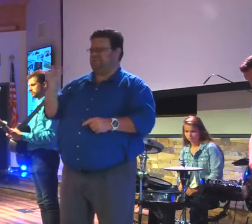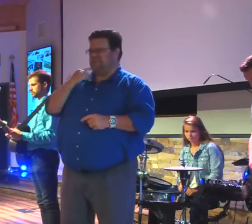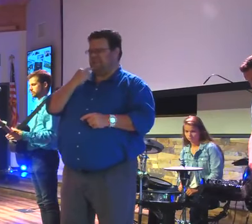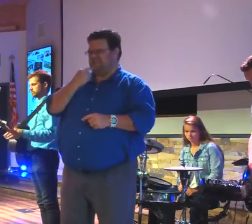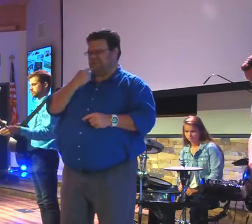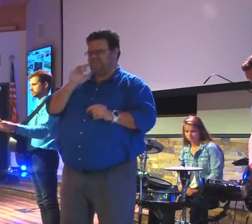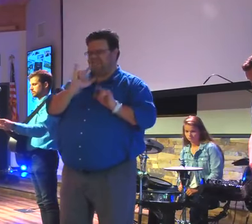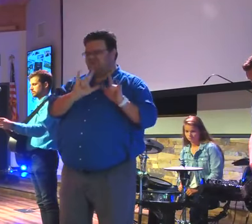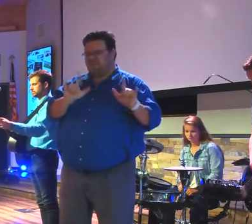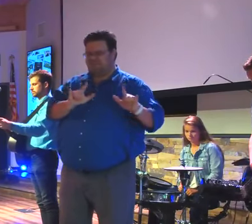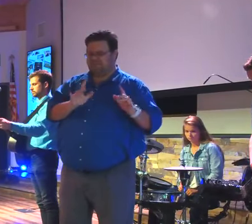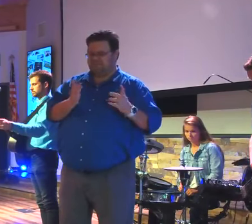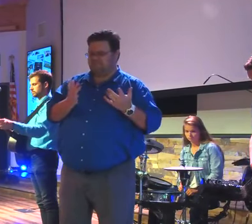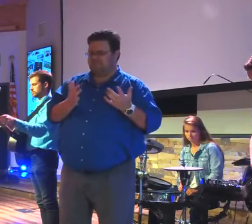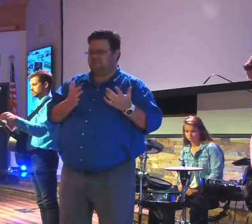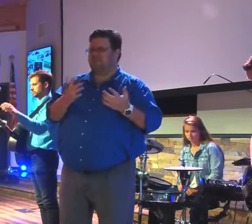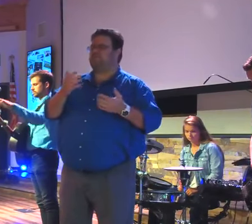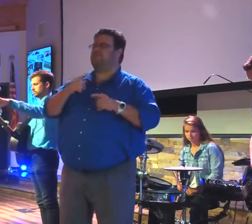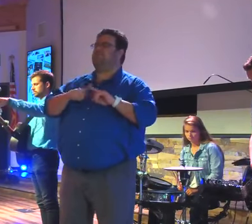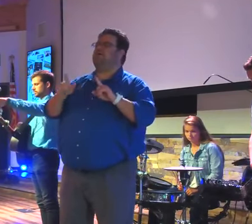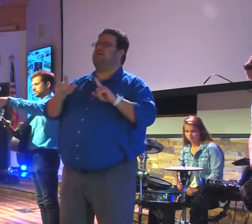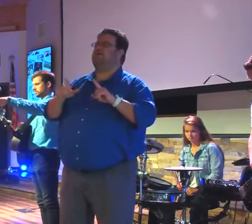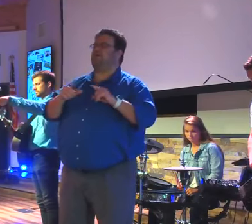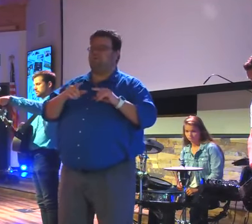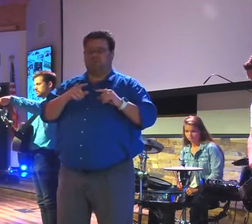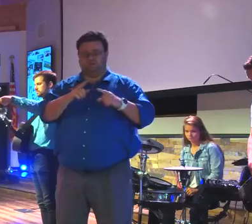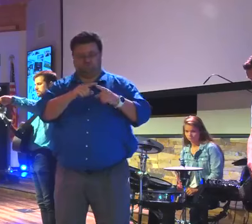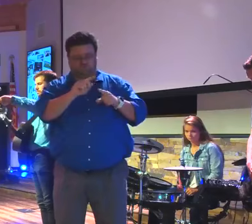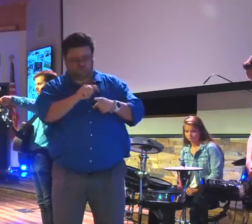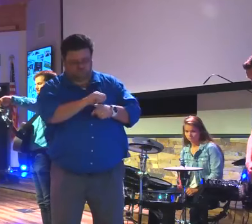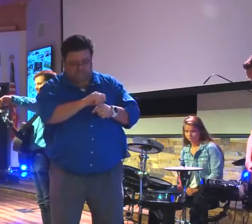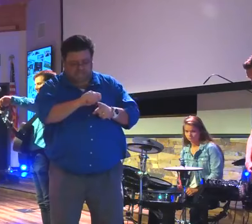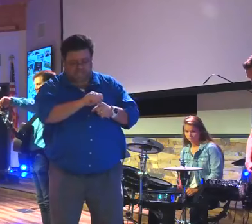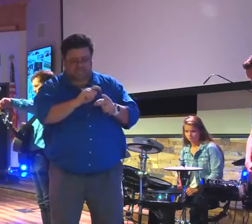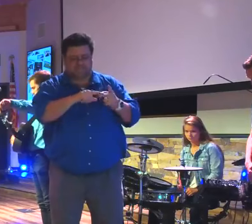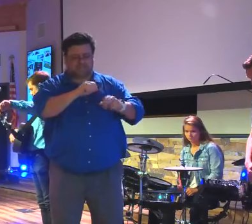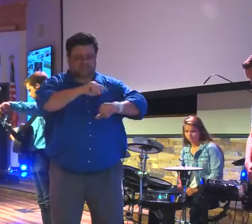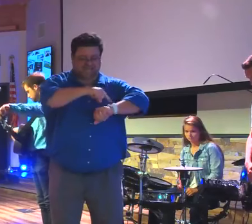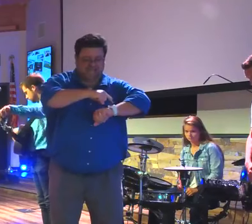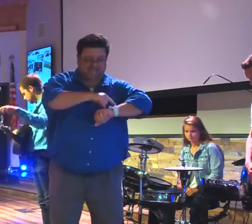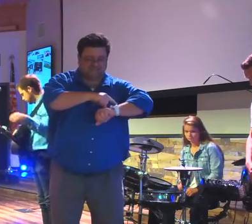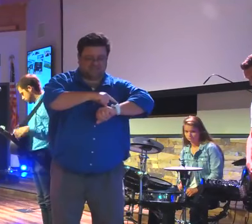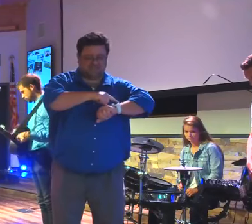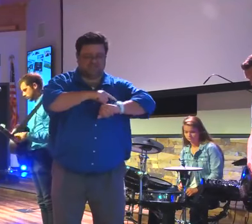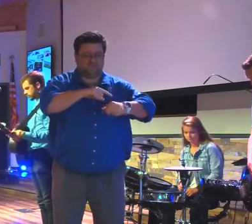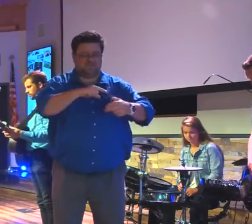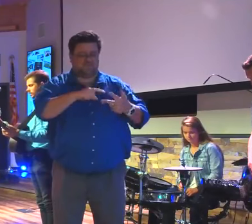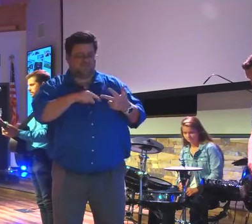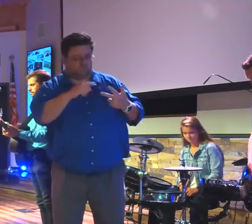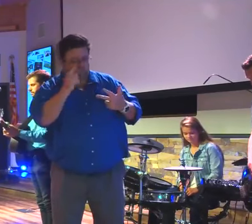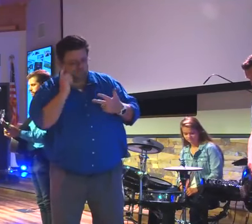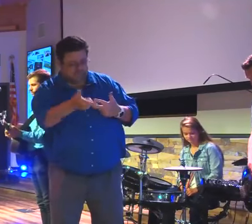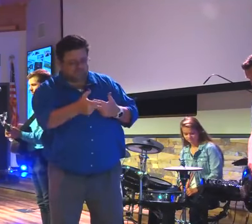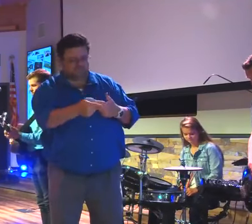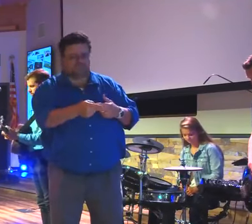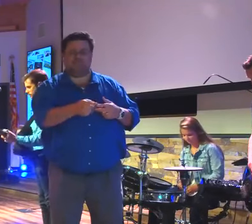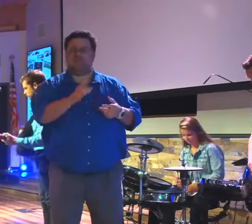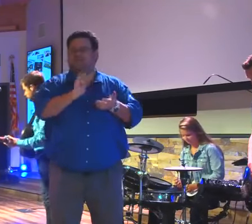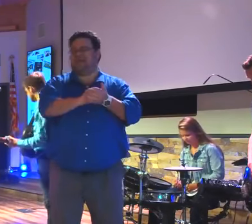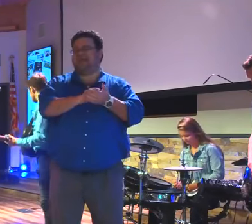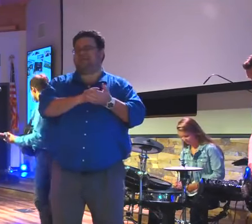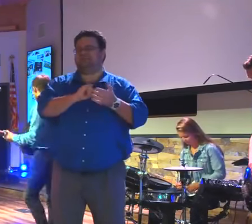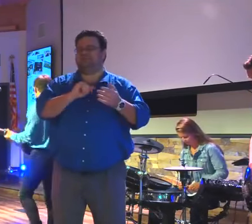love. But Lord, when we give our kids training, and when we give them time, and when we give them correction, that's